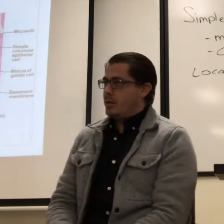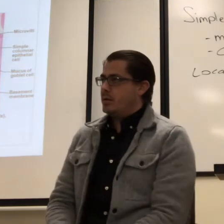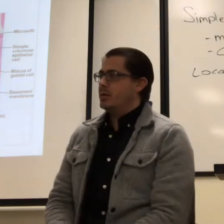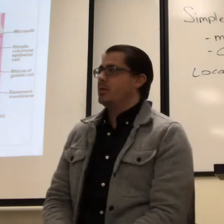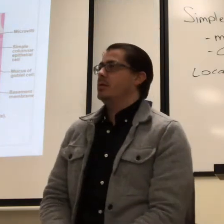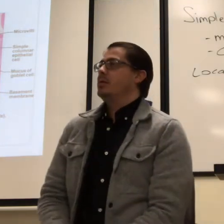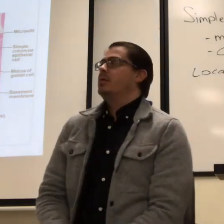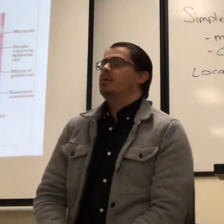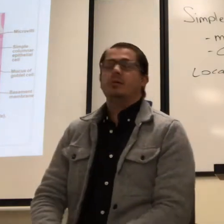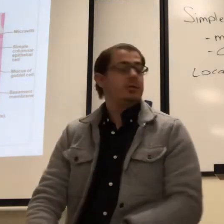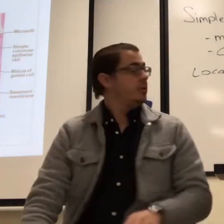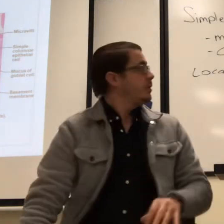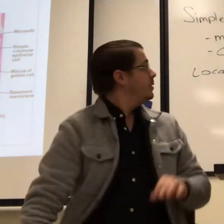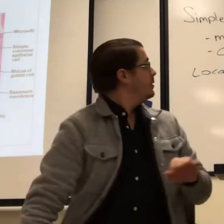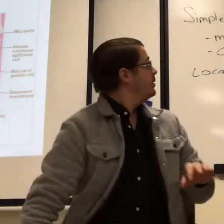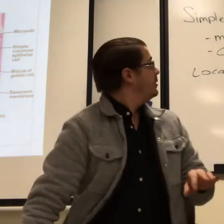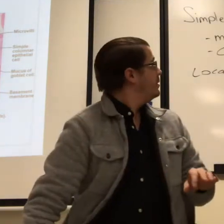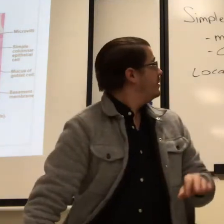oviduct.